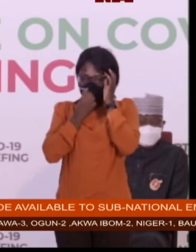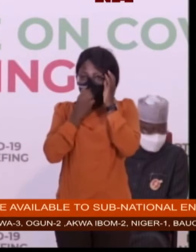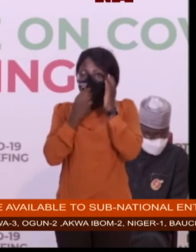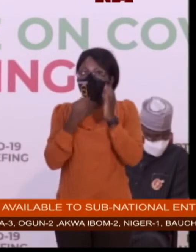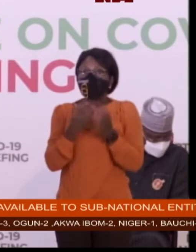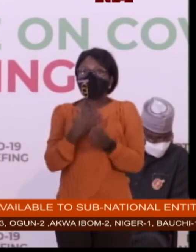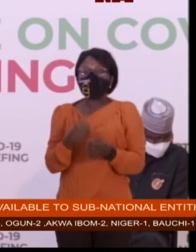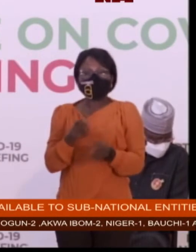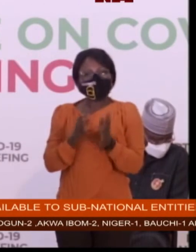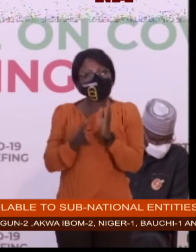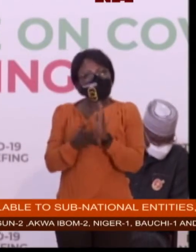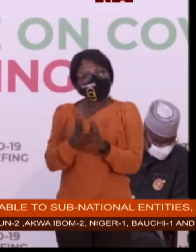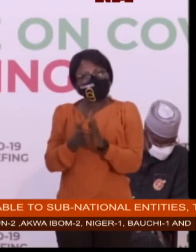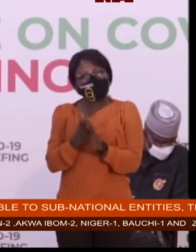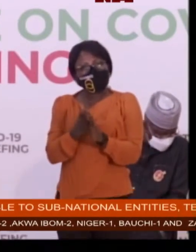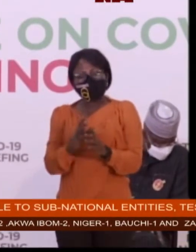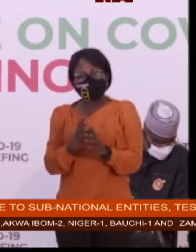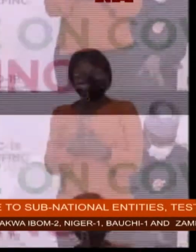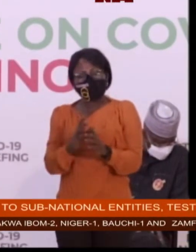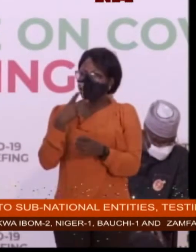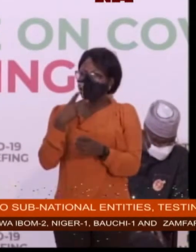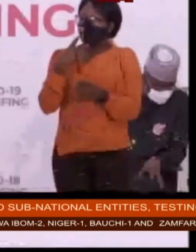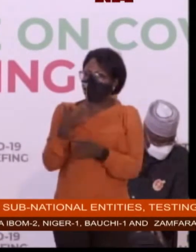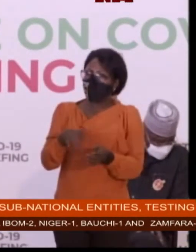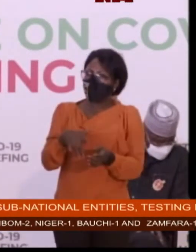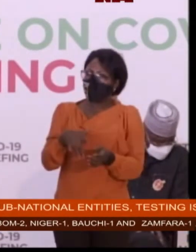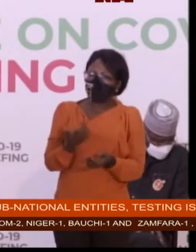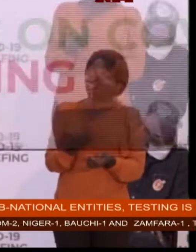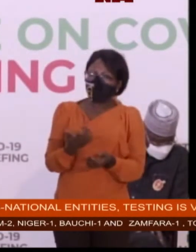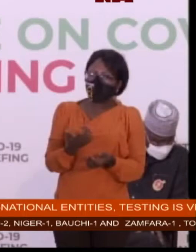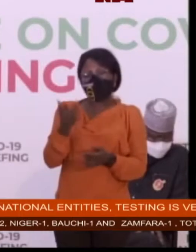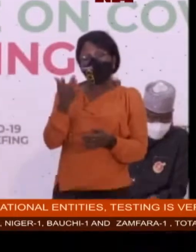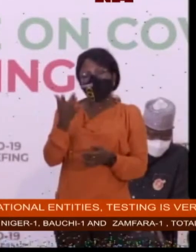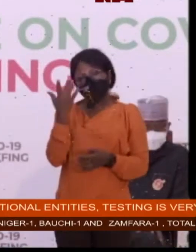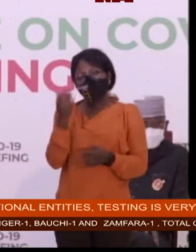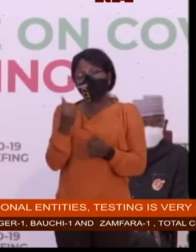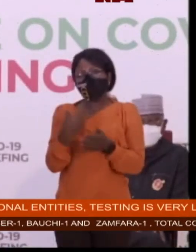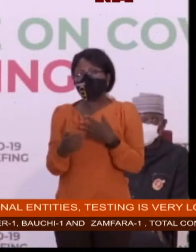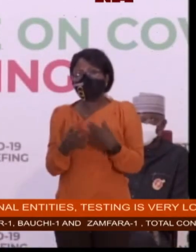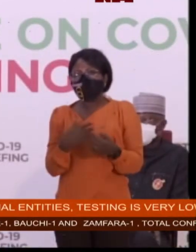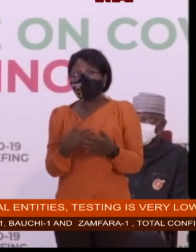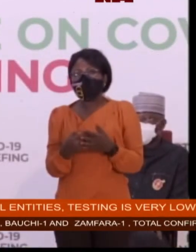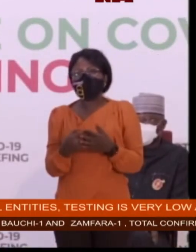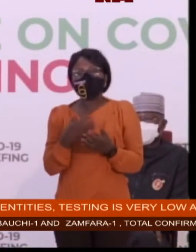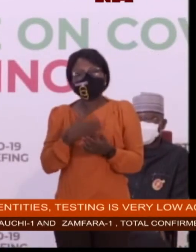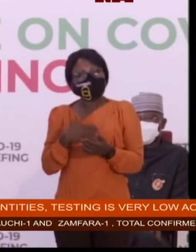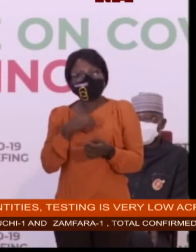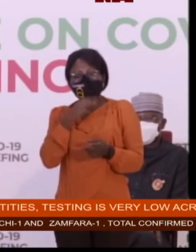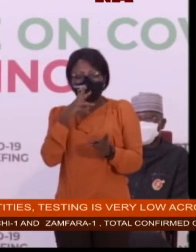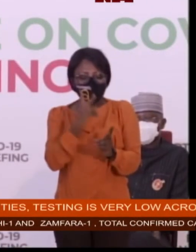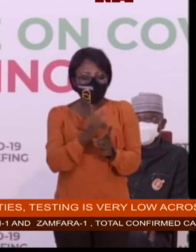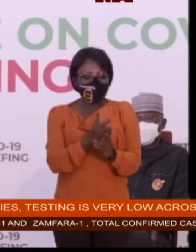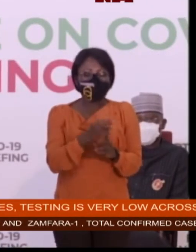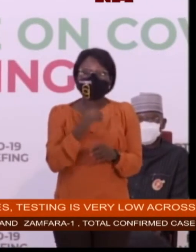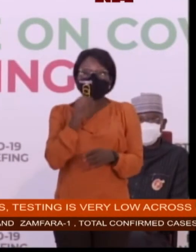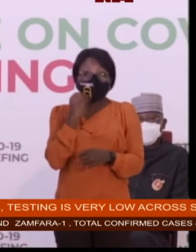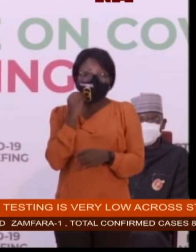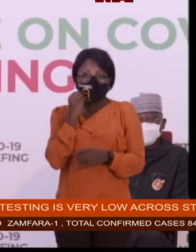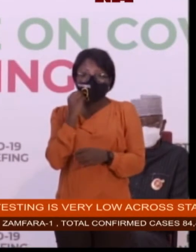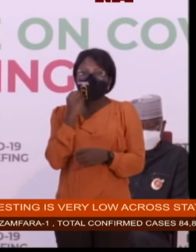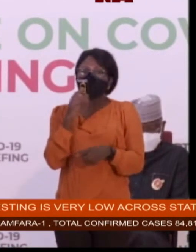sauri maza-maza su ci gaba da waɗannan dokoki domin daga wancan watan da ya wuce zuwa